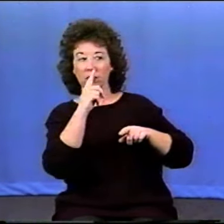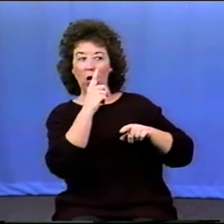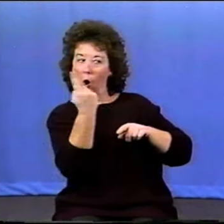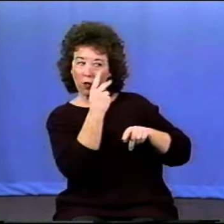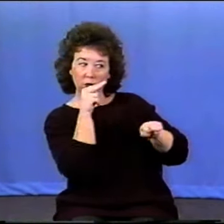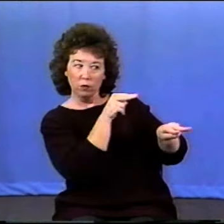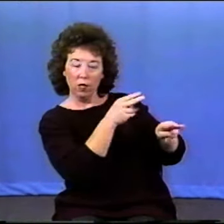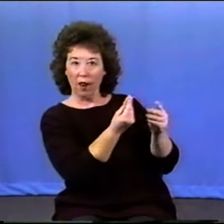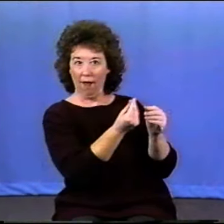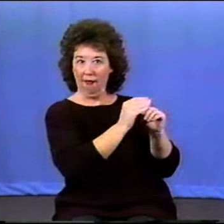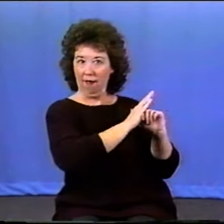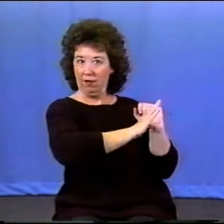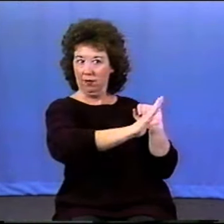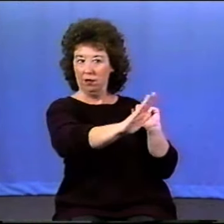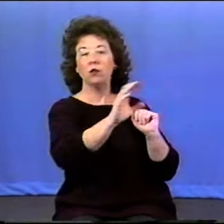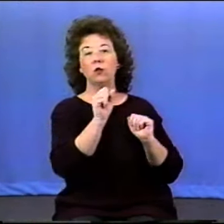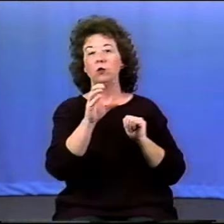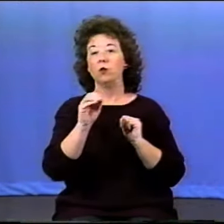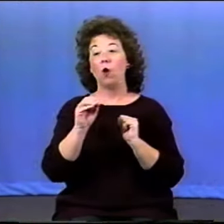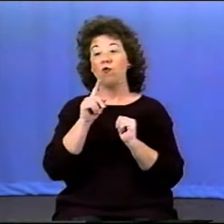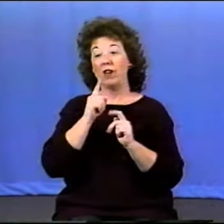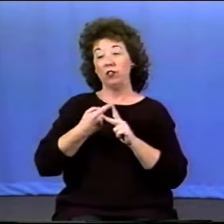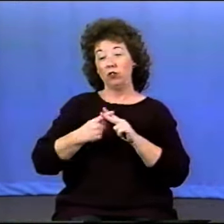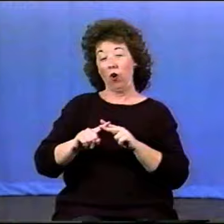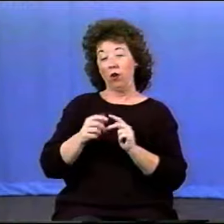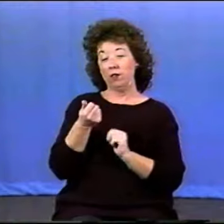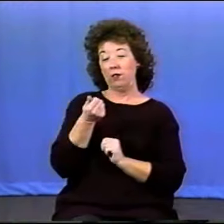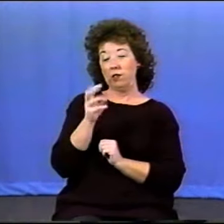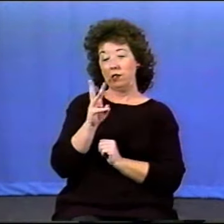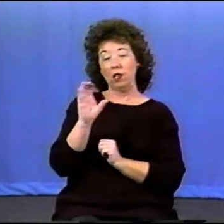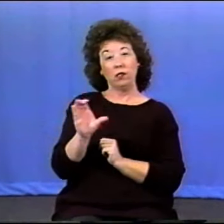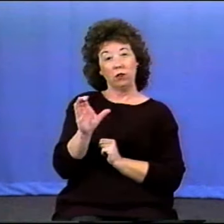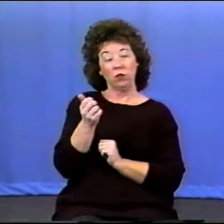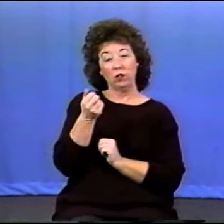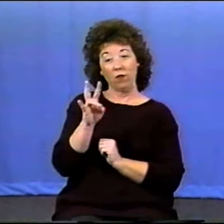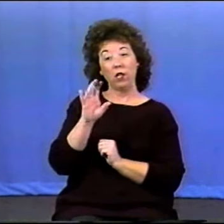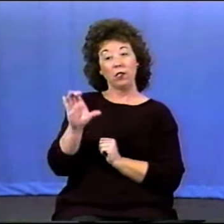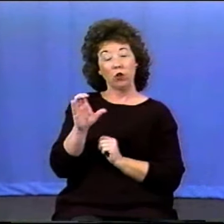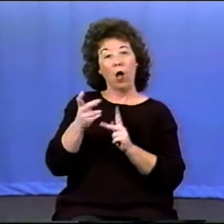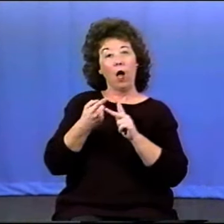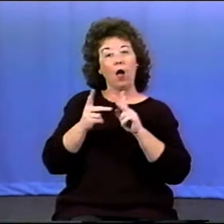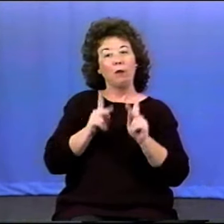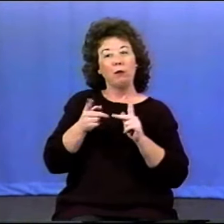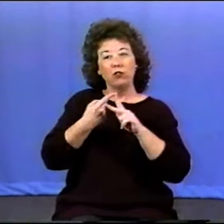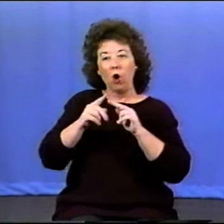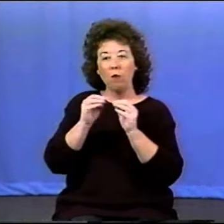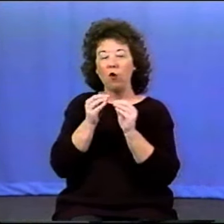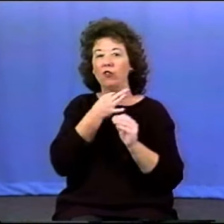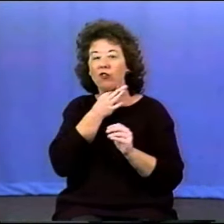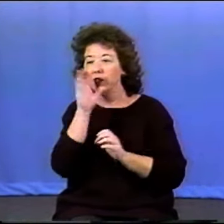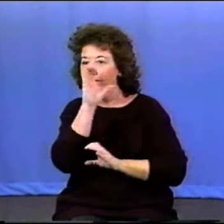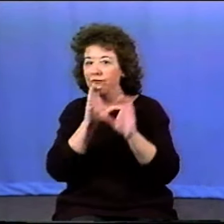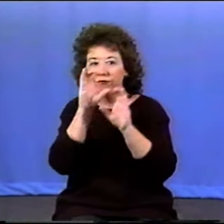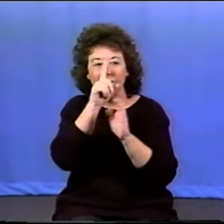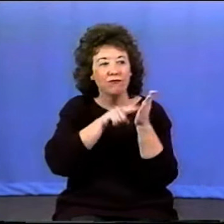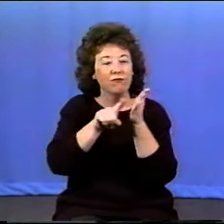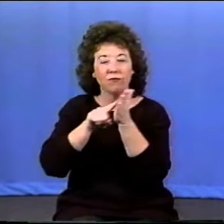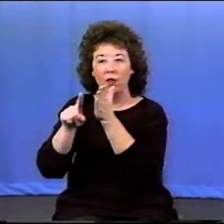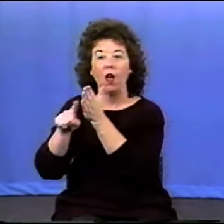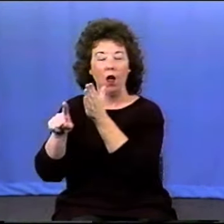advent of the age of exploration in the 16th, 17th century that it became necessary to develop a